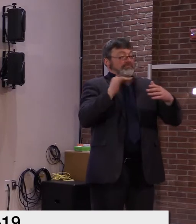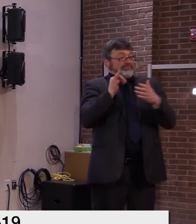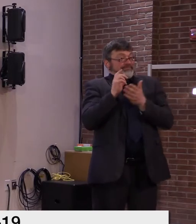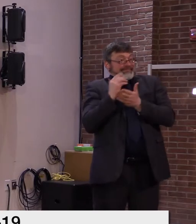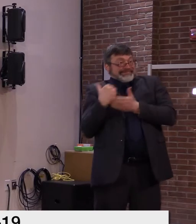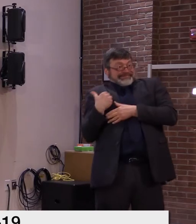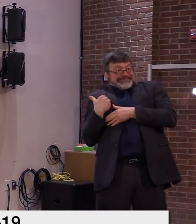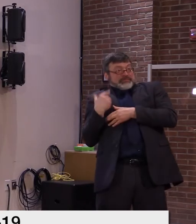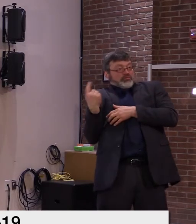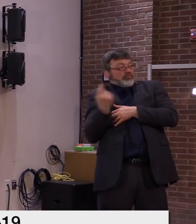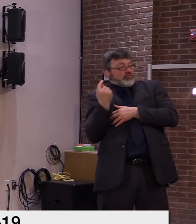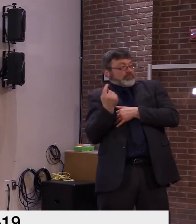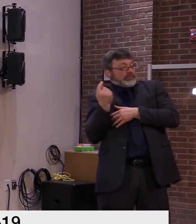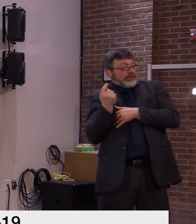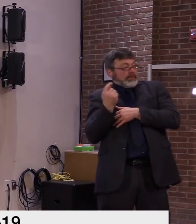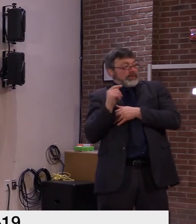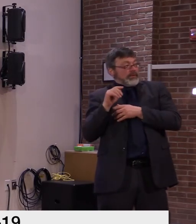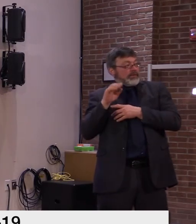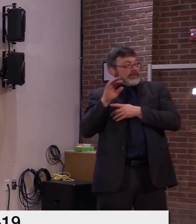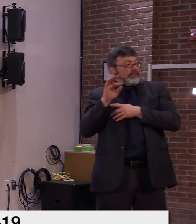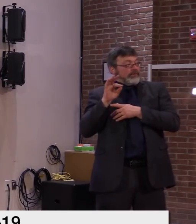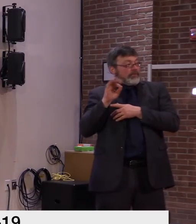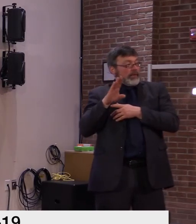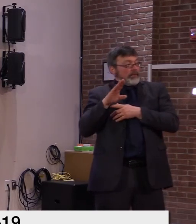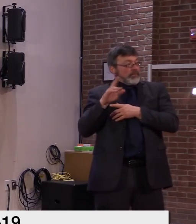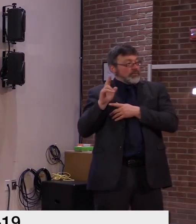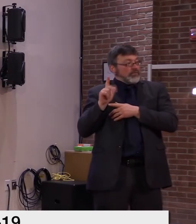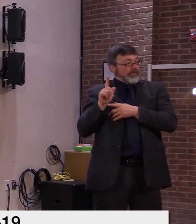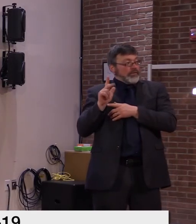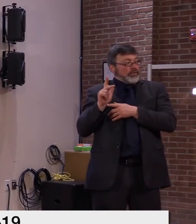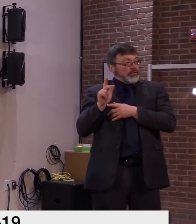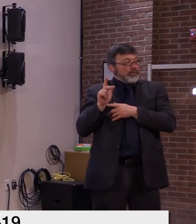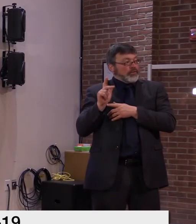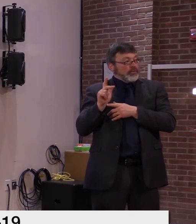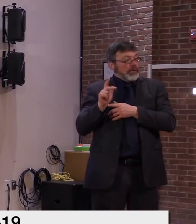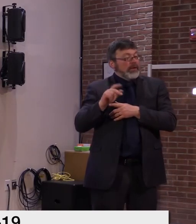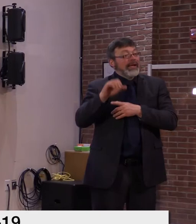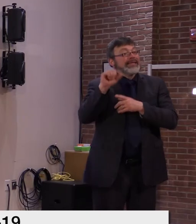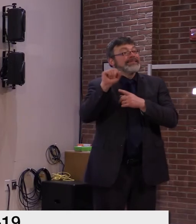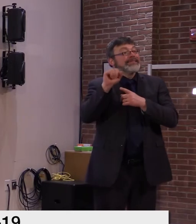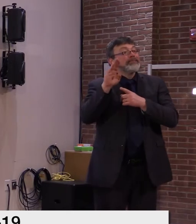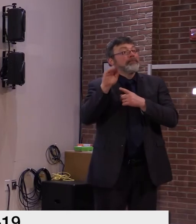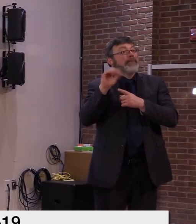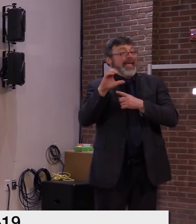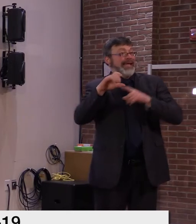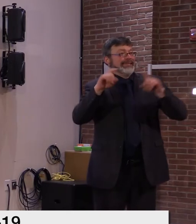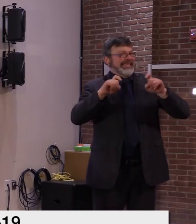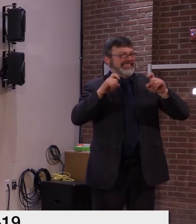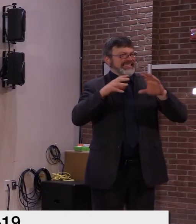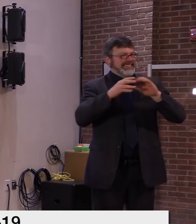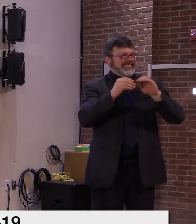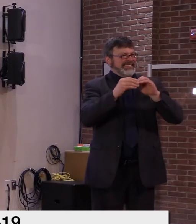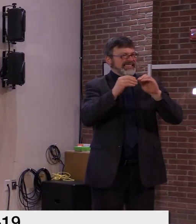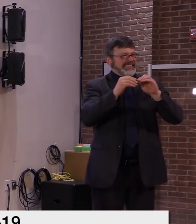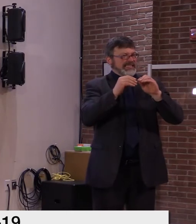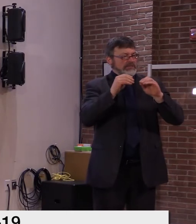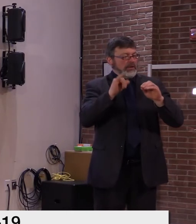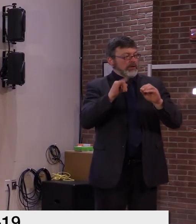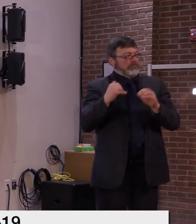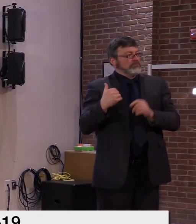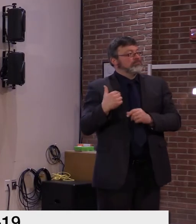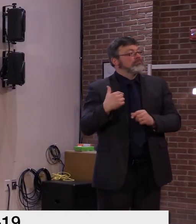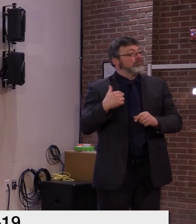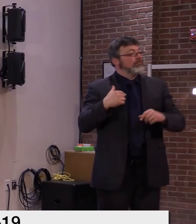spring. I thought I'd provide a quick update on that. Firstly, the U.S. Department of Education will be inviting states to submit waivers